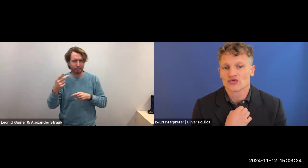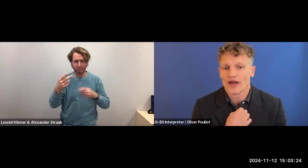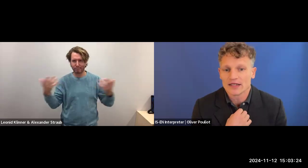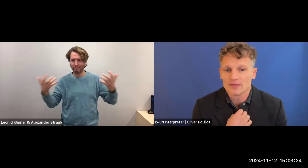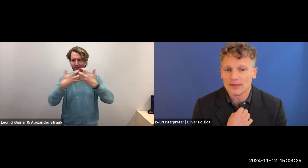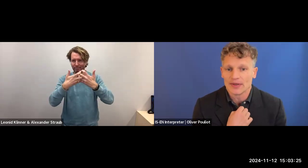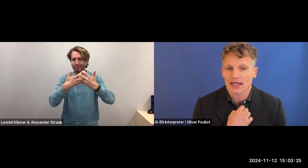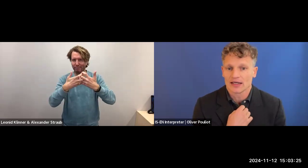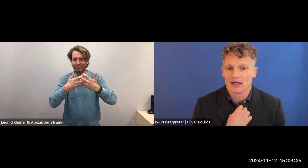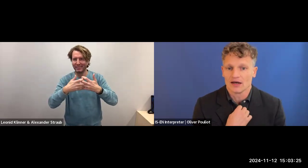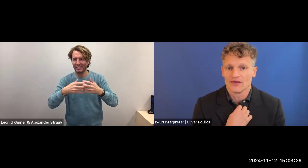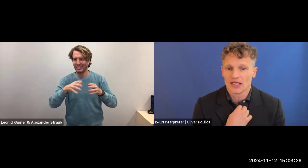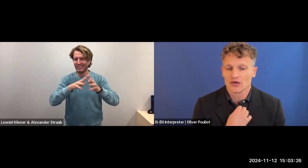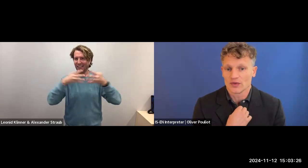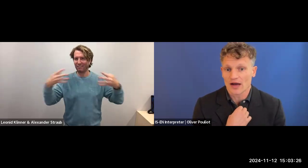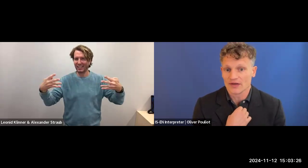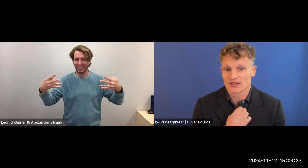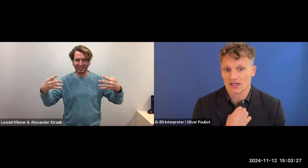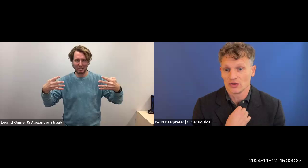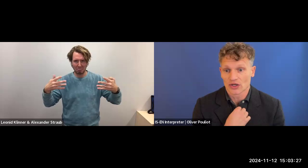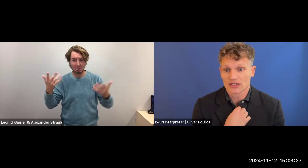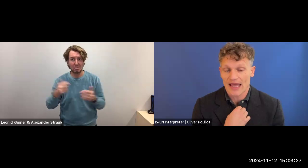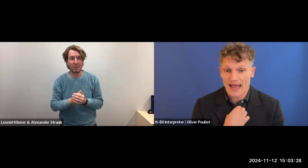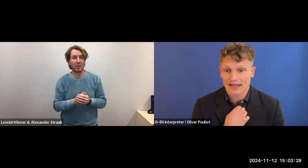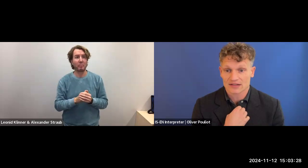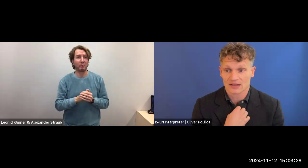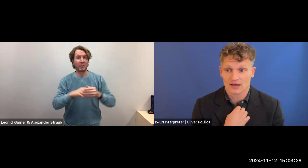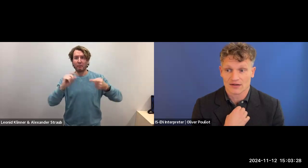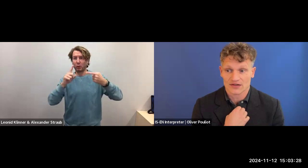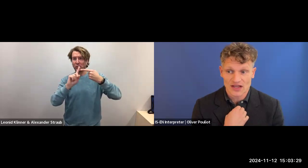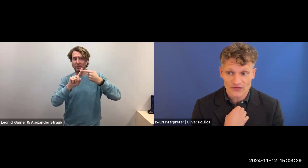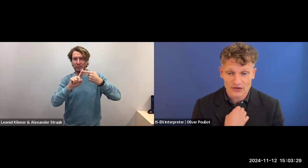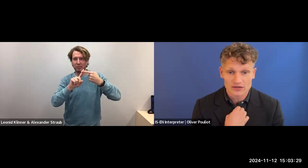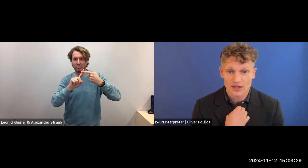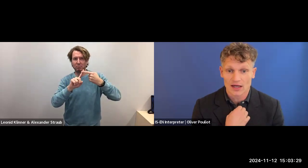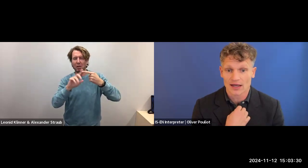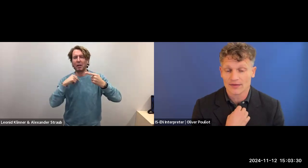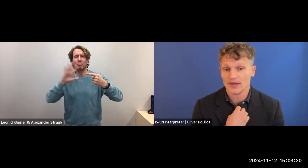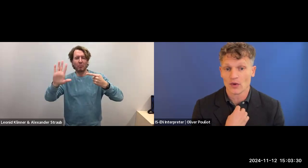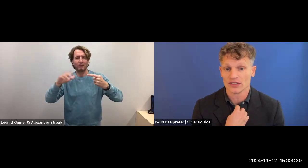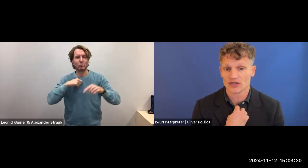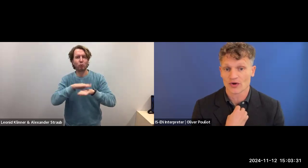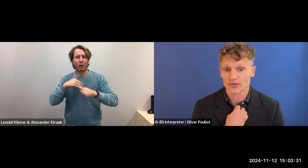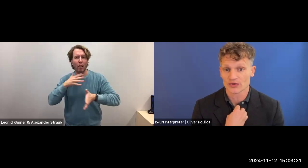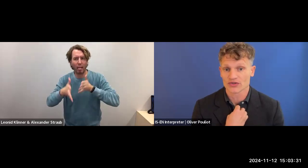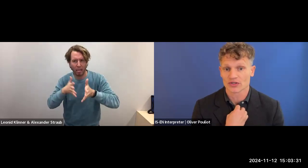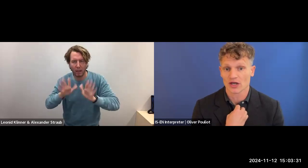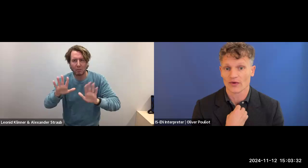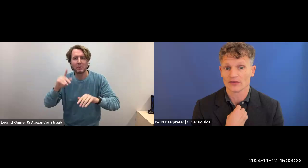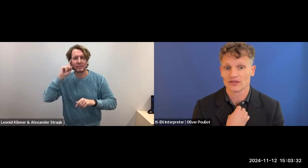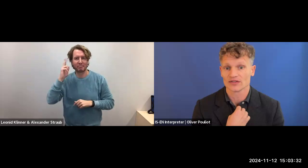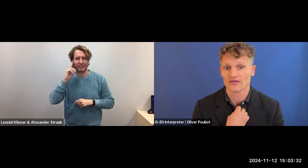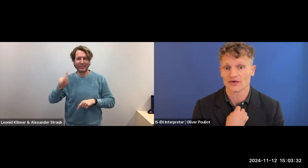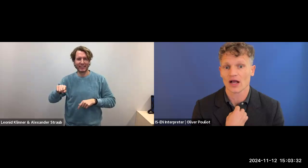We didn't just randomly pick videos. We obviously looked at the CEFR and the B1